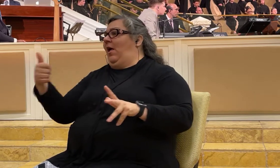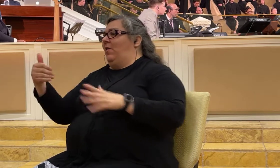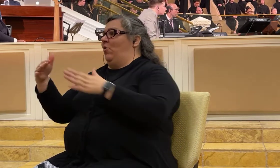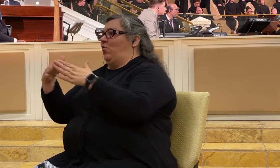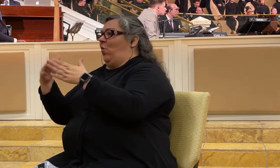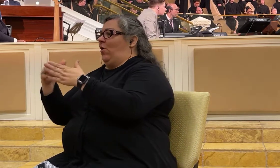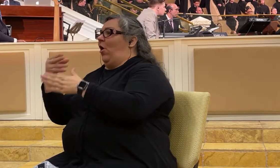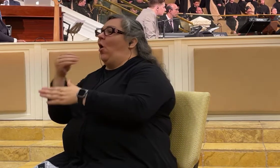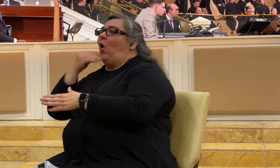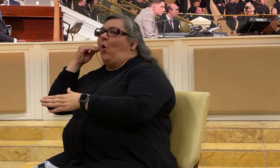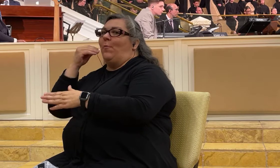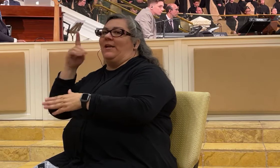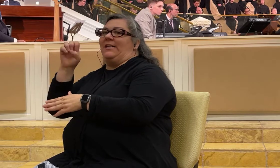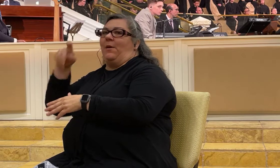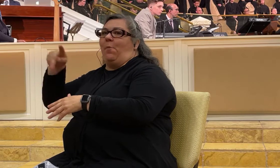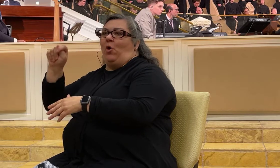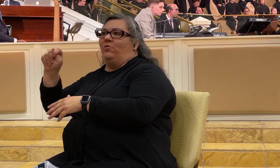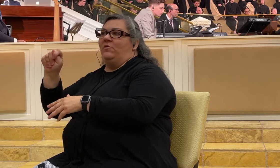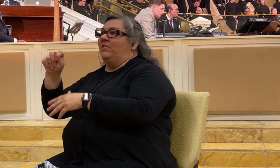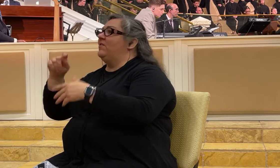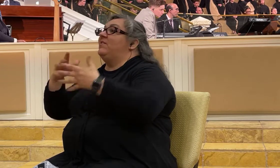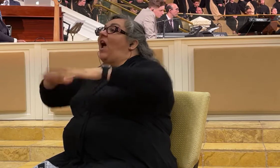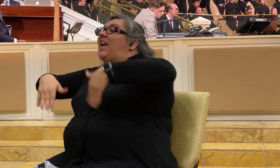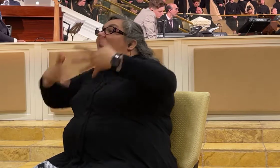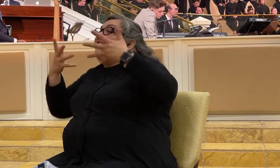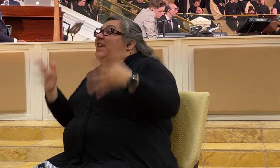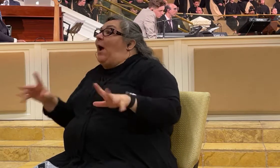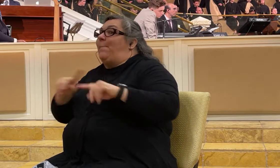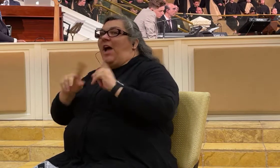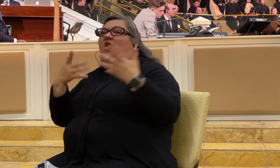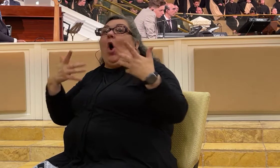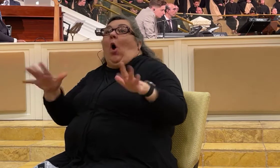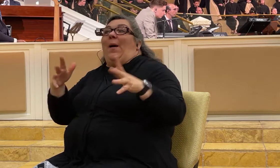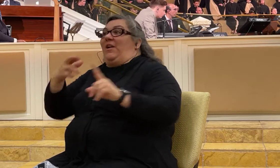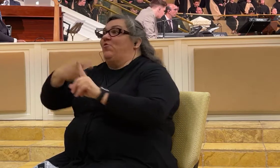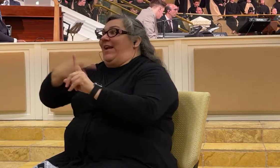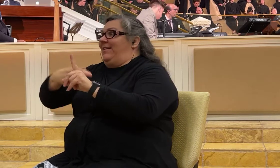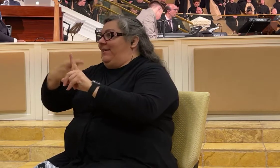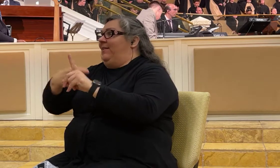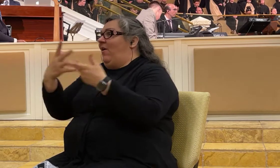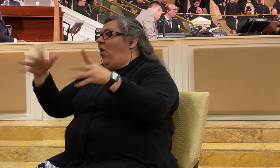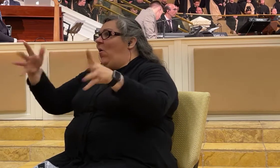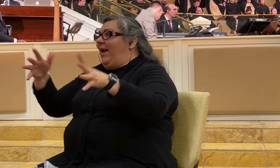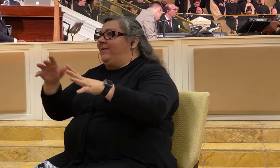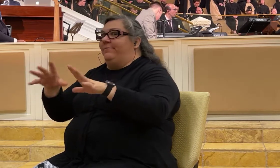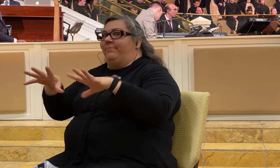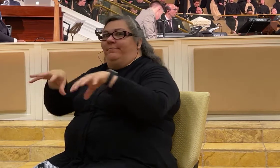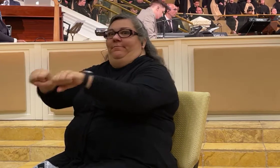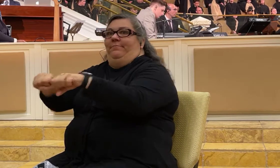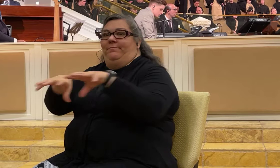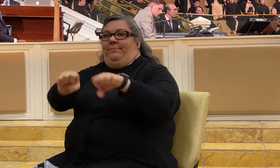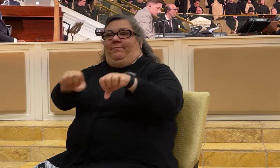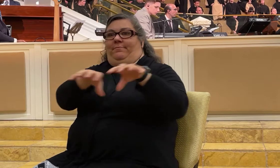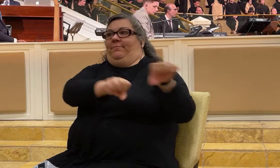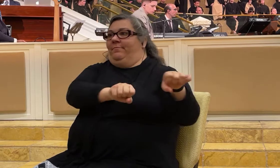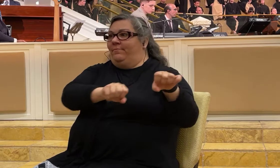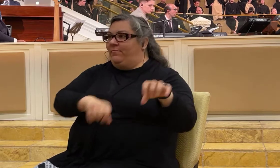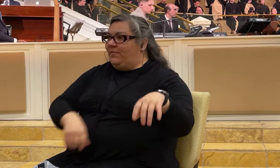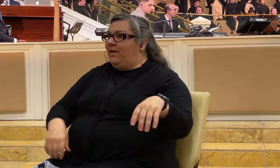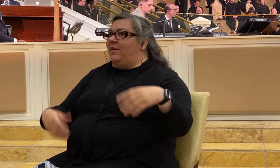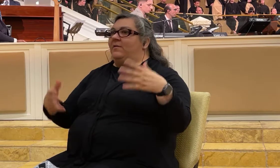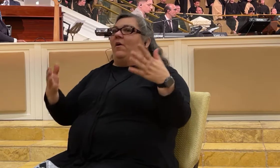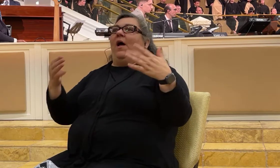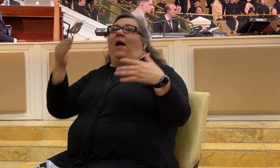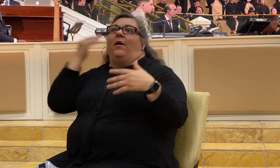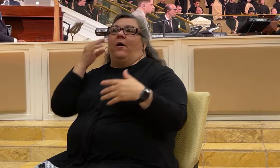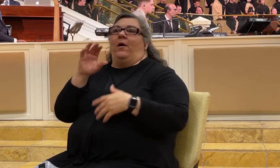it's not even finished yet. And so, Kubota Tractor, I don't know everything,